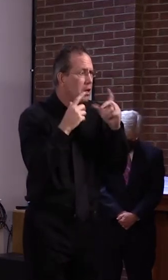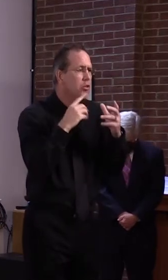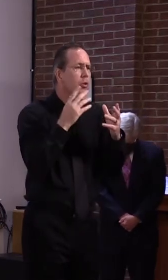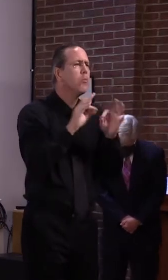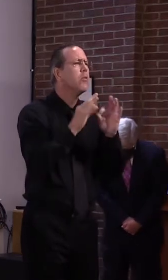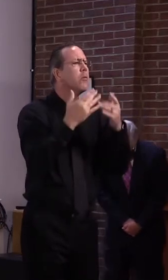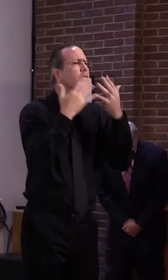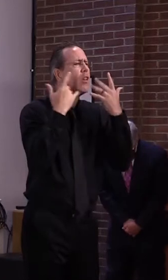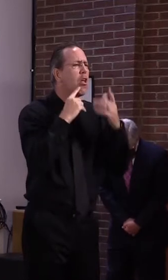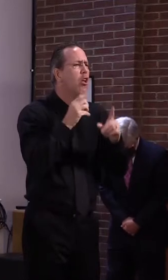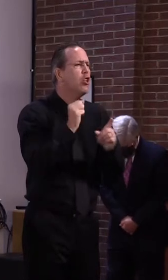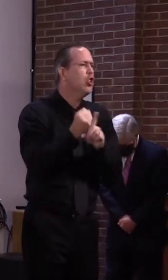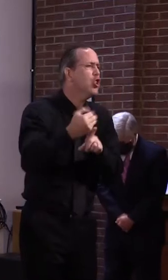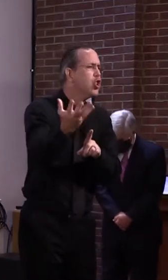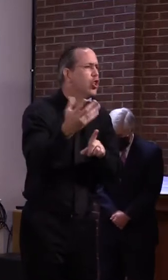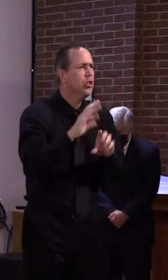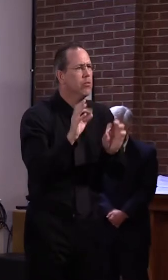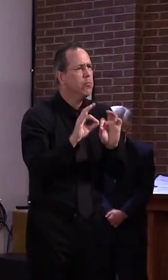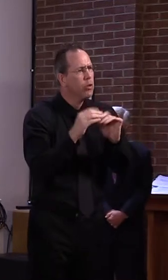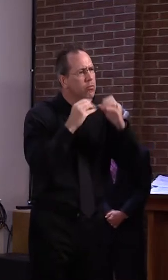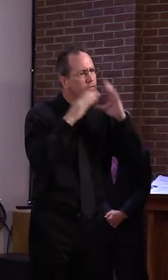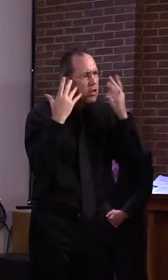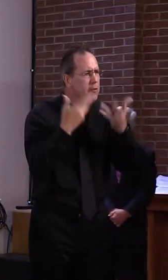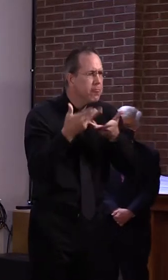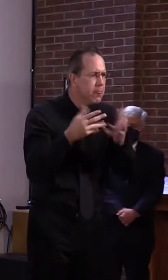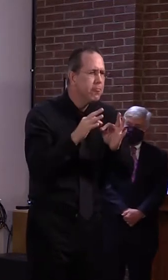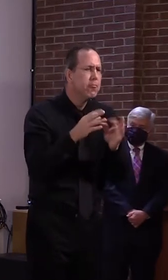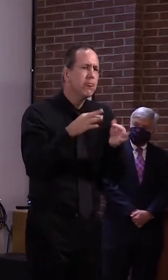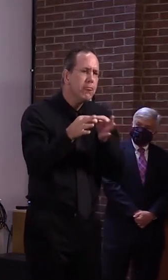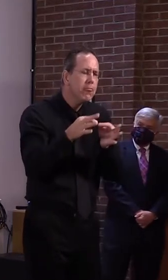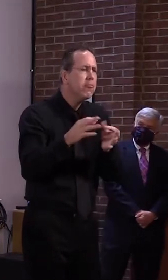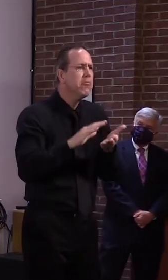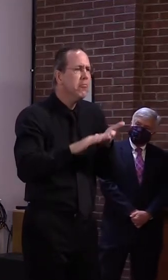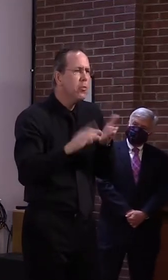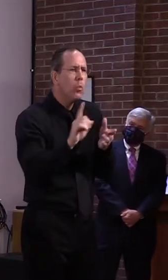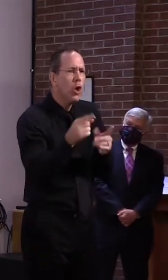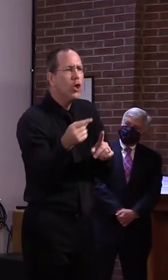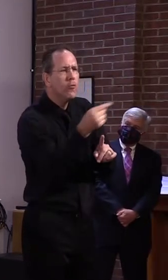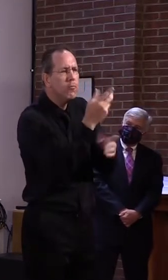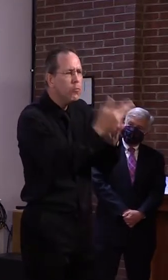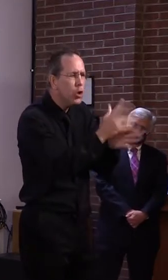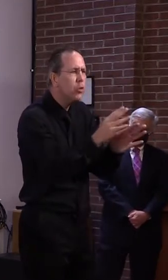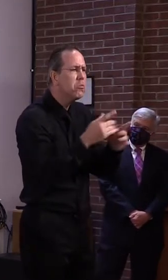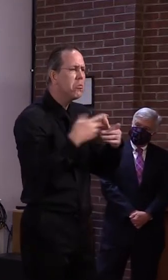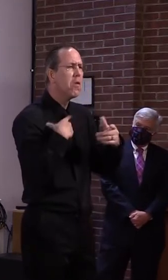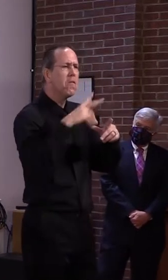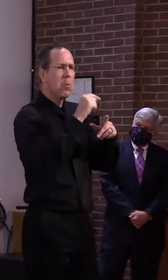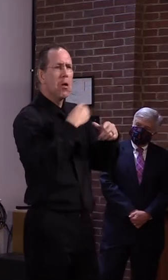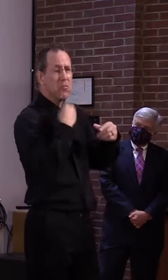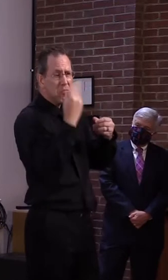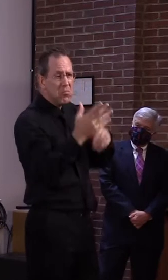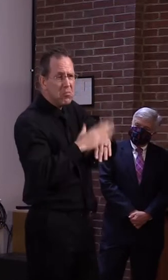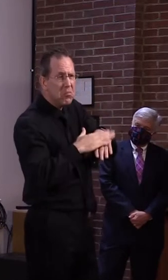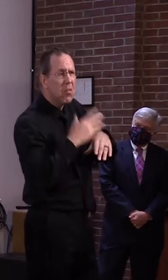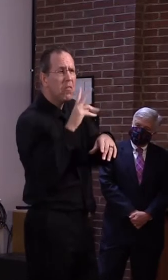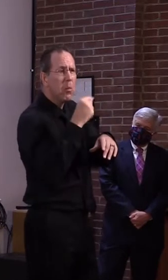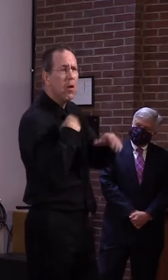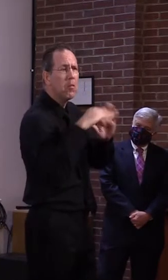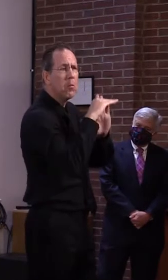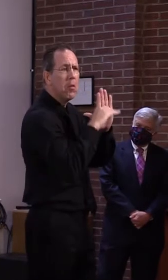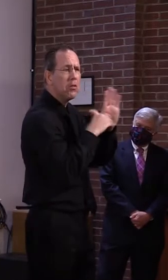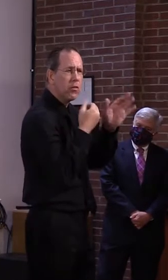the world of difference, but I think making them aware of our policies here in Vermont is helpful.